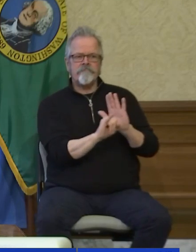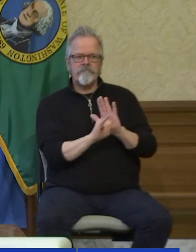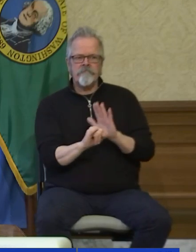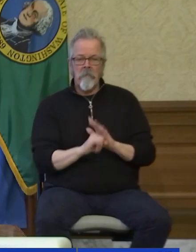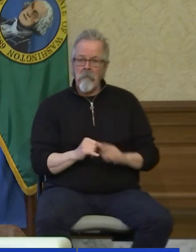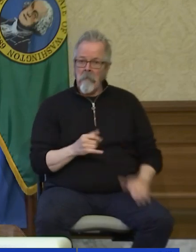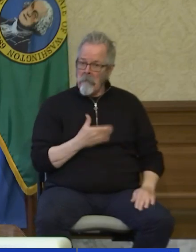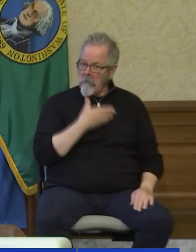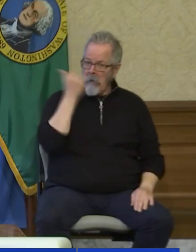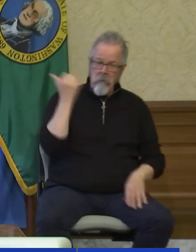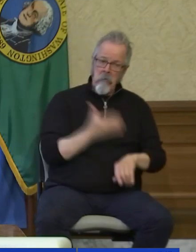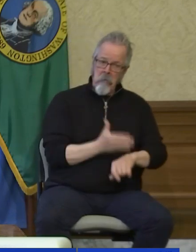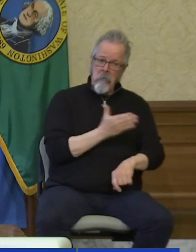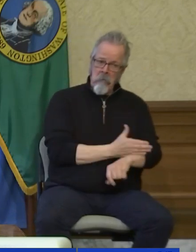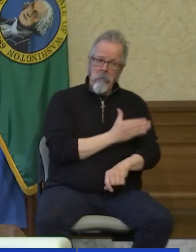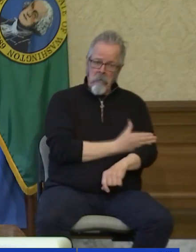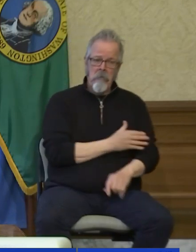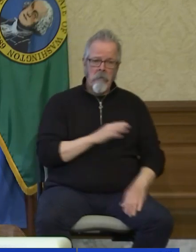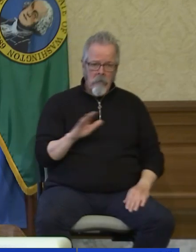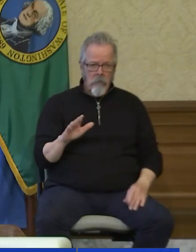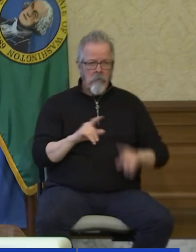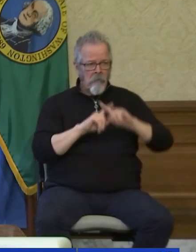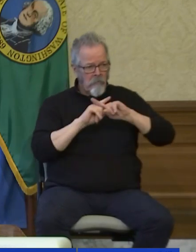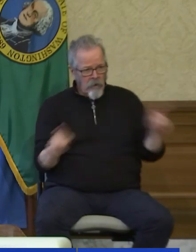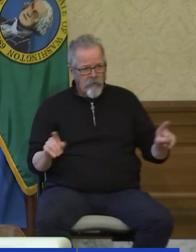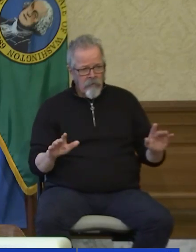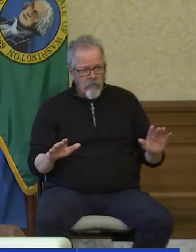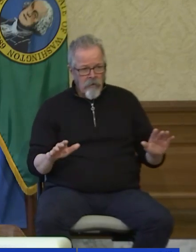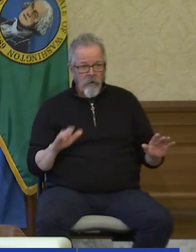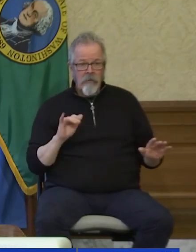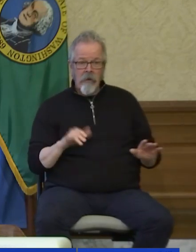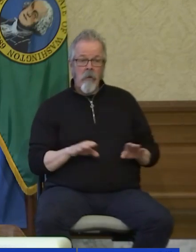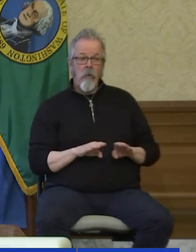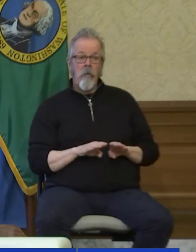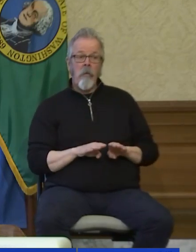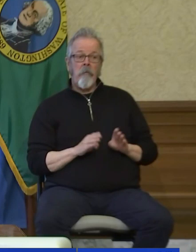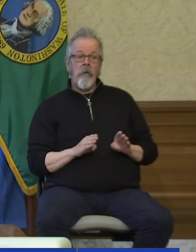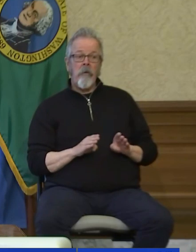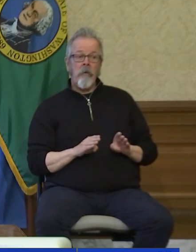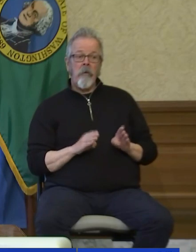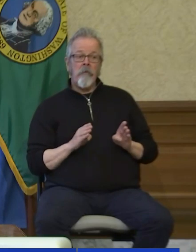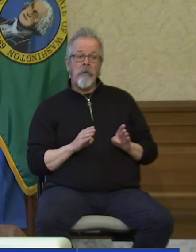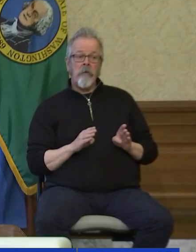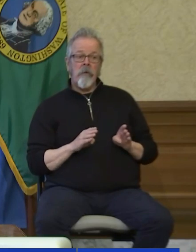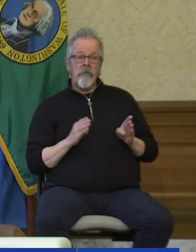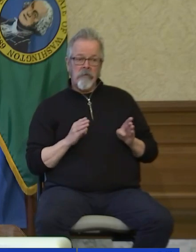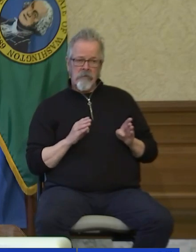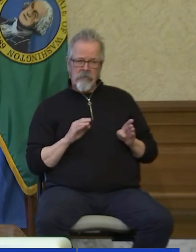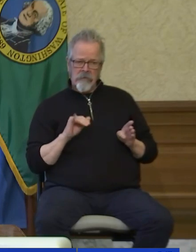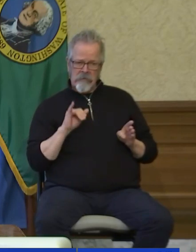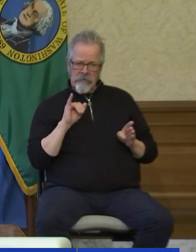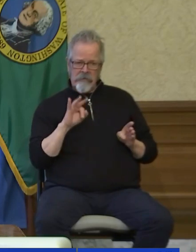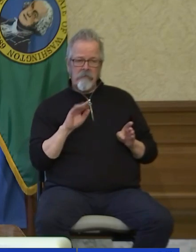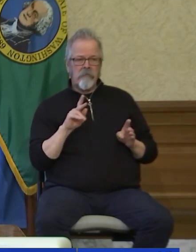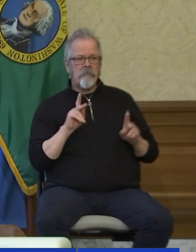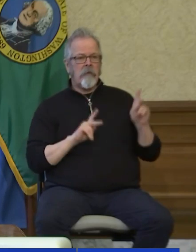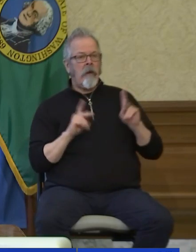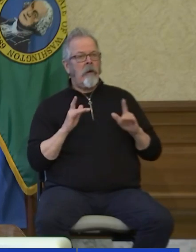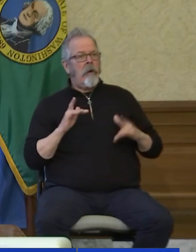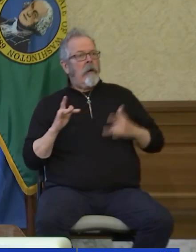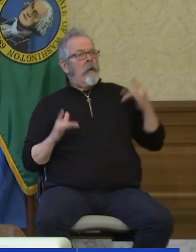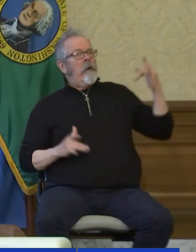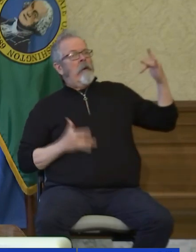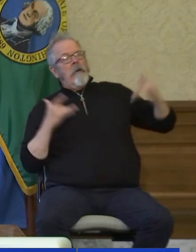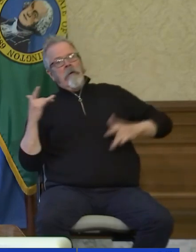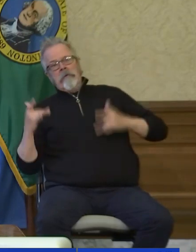like? Some of our local health officials are worried about having to resume some restrictions if people get a little overly eager when they go outside. So